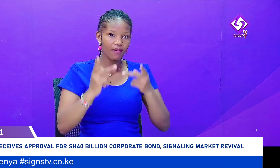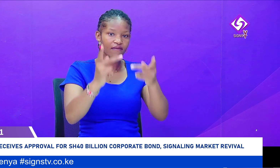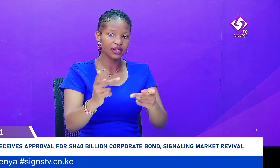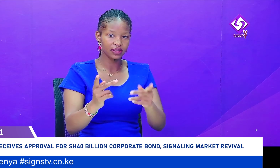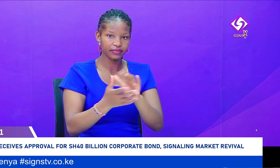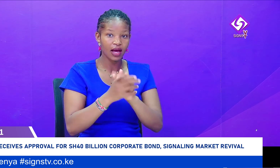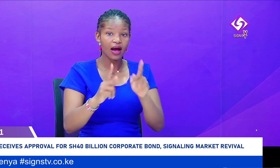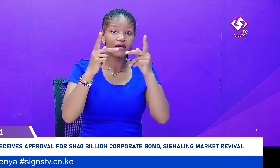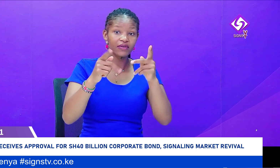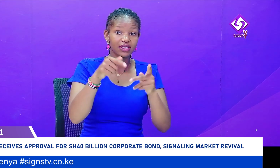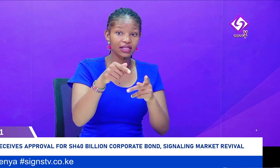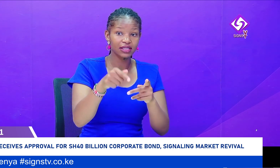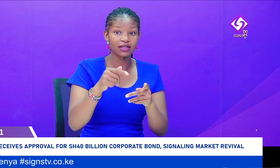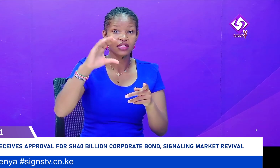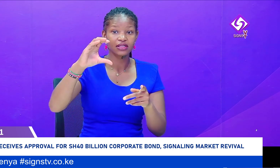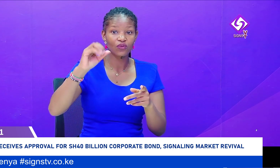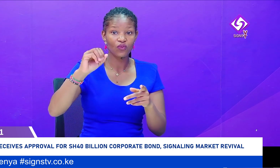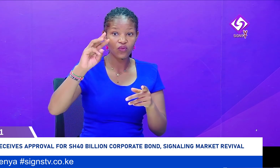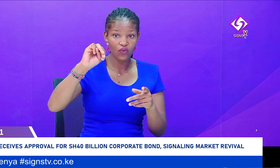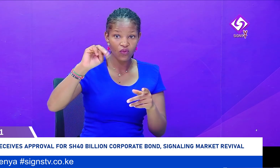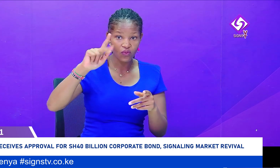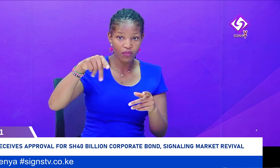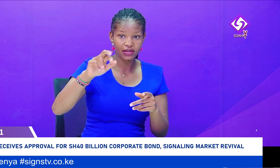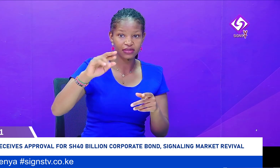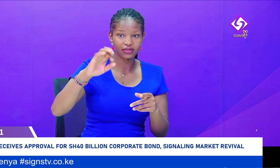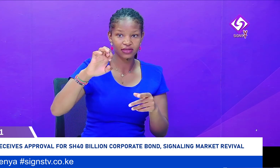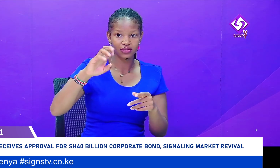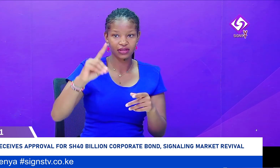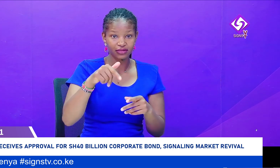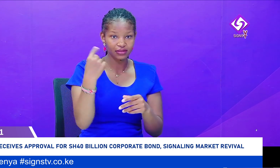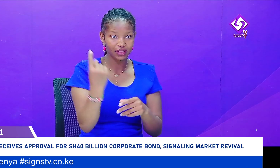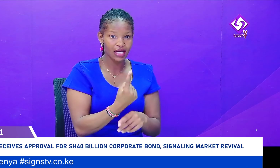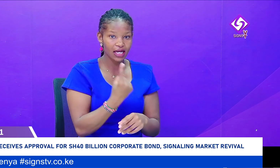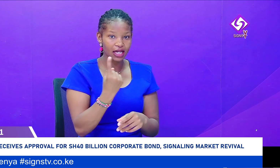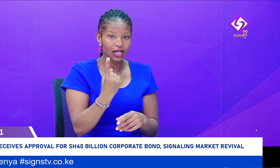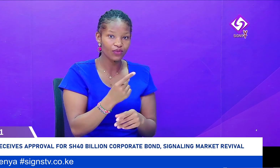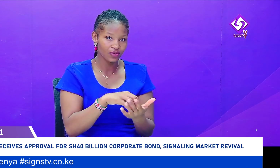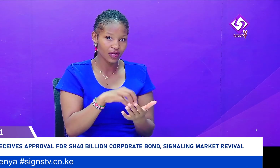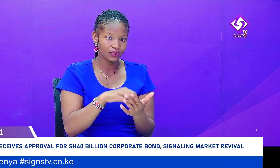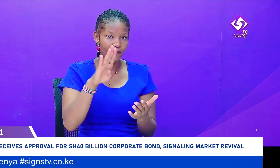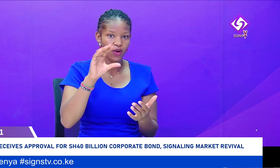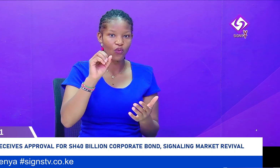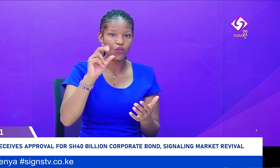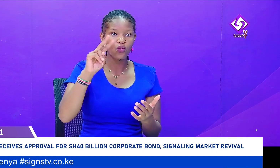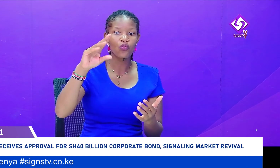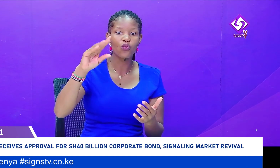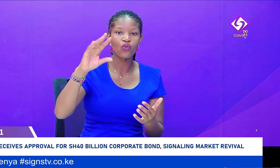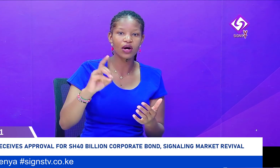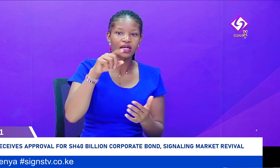capital in multiple tranches, providing flexible and